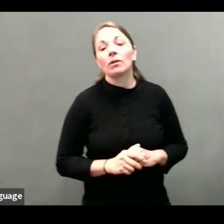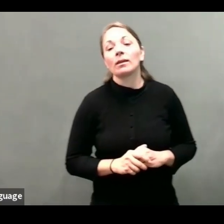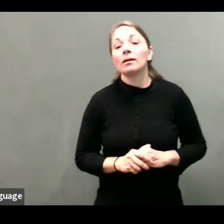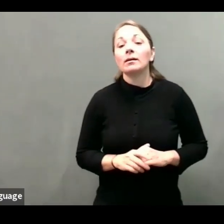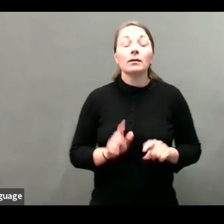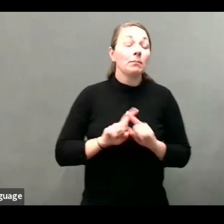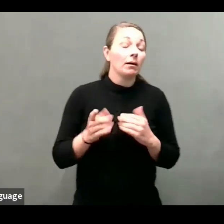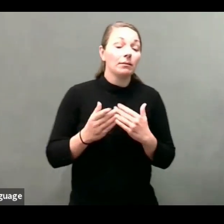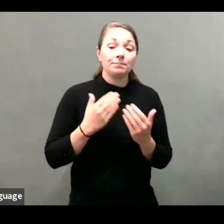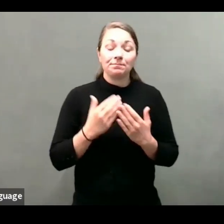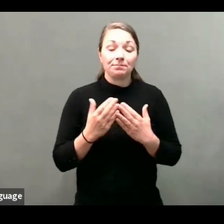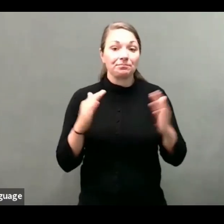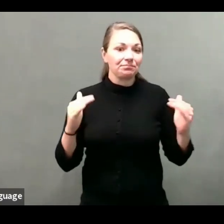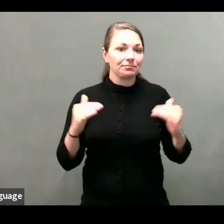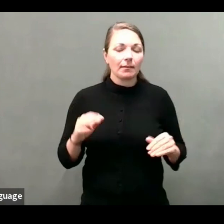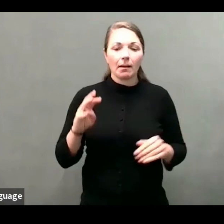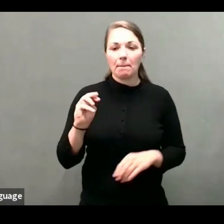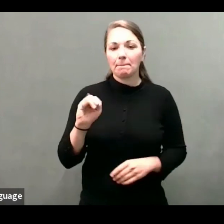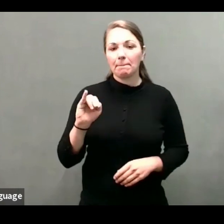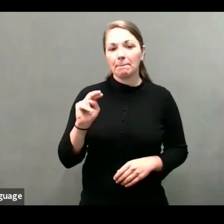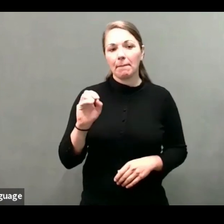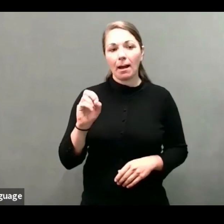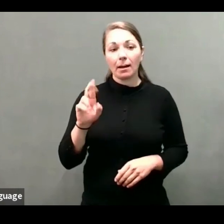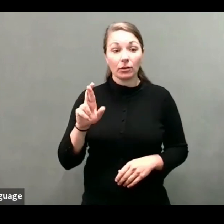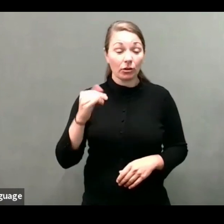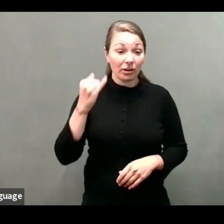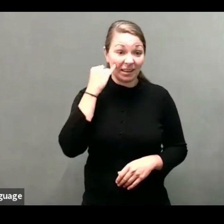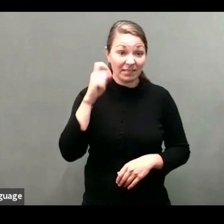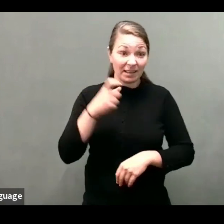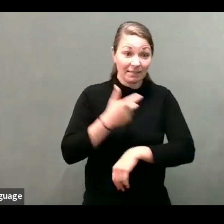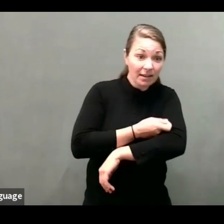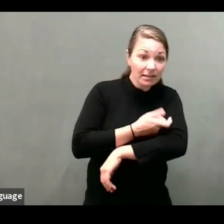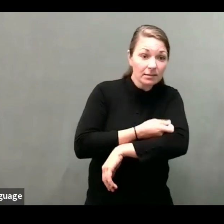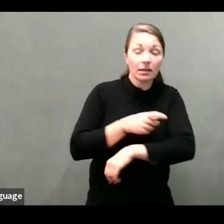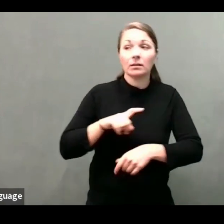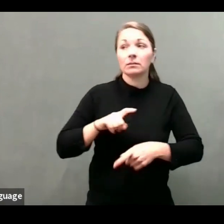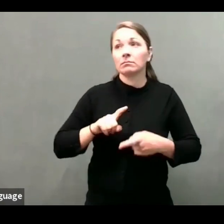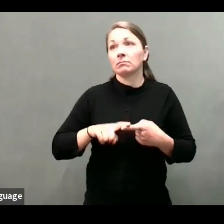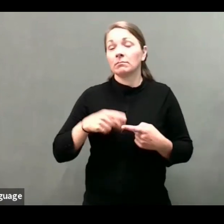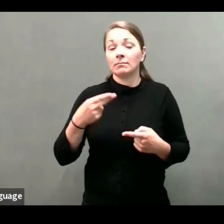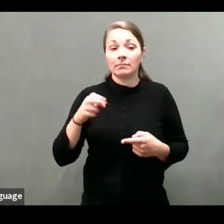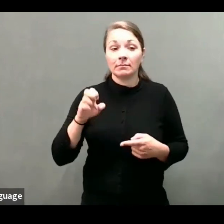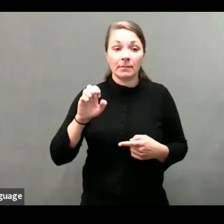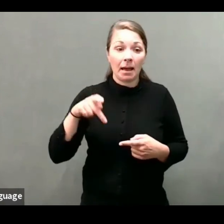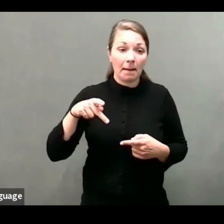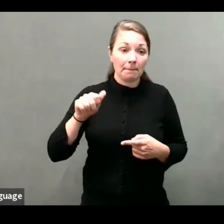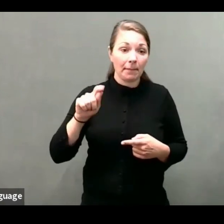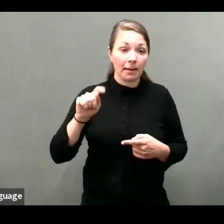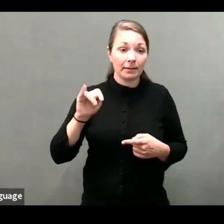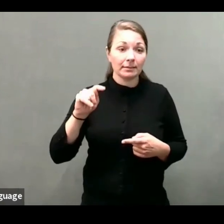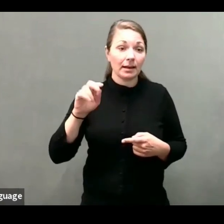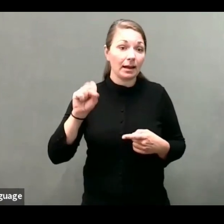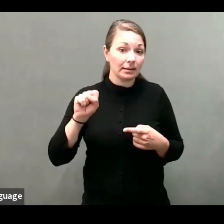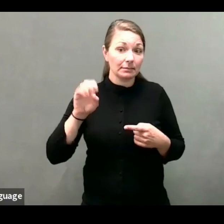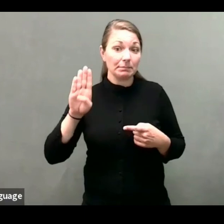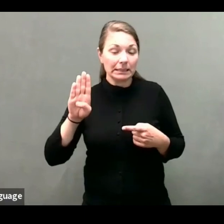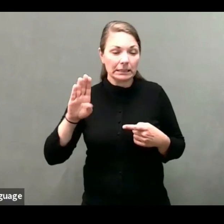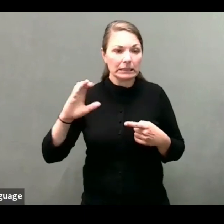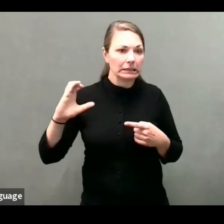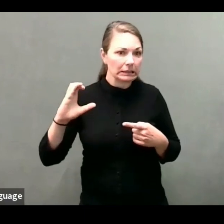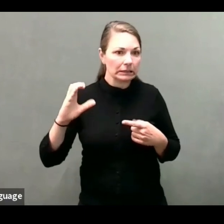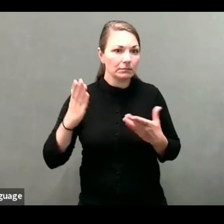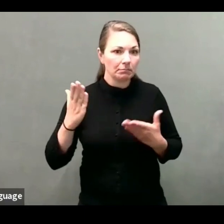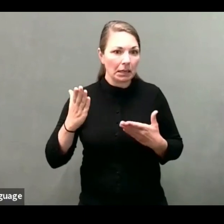vaccines, like if there's a possibility of like hepatitis B or C transmission, something like that,